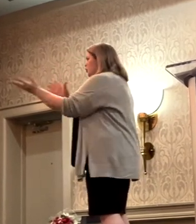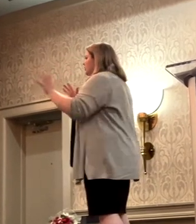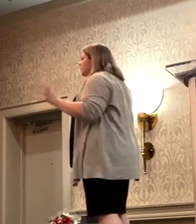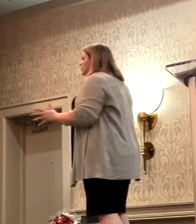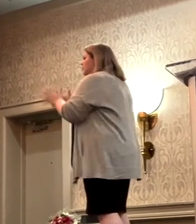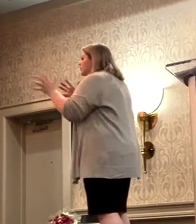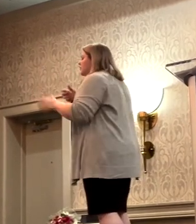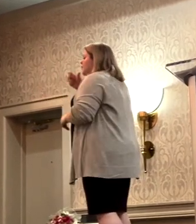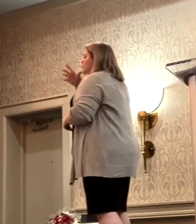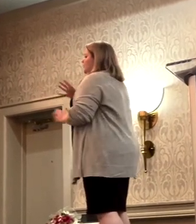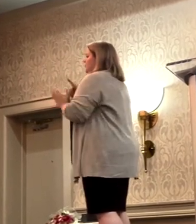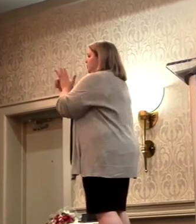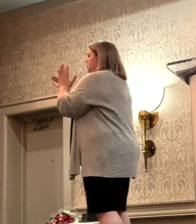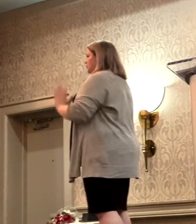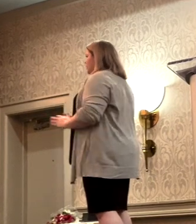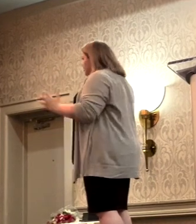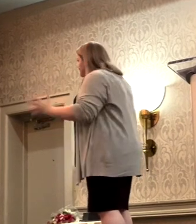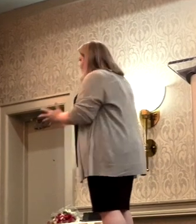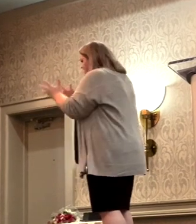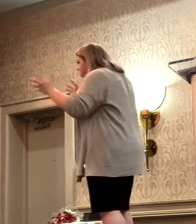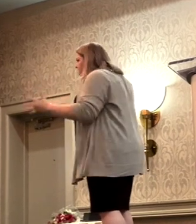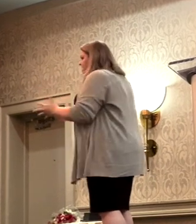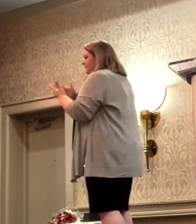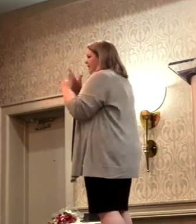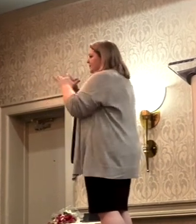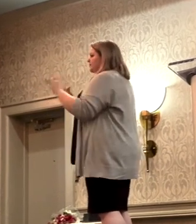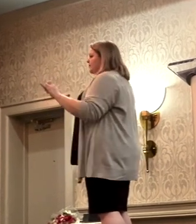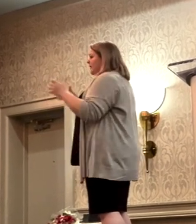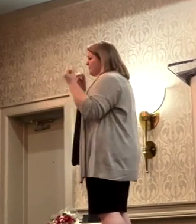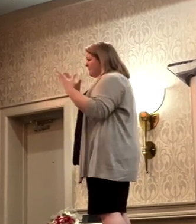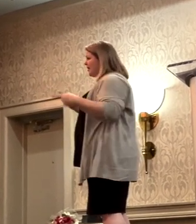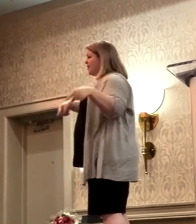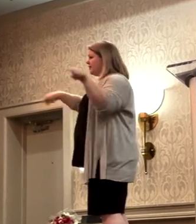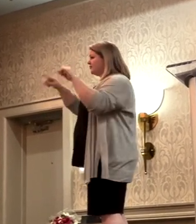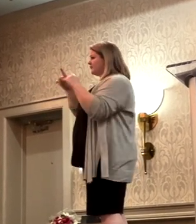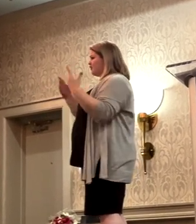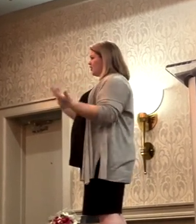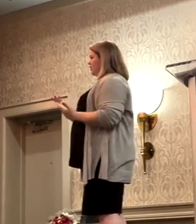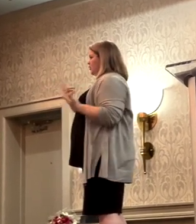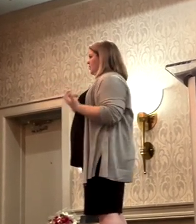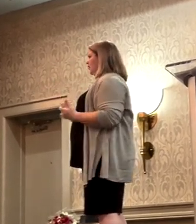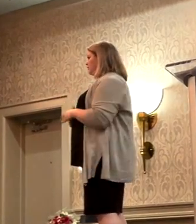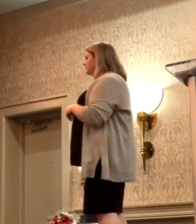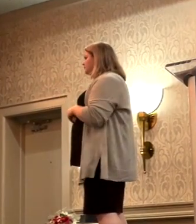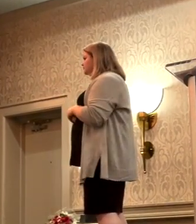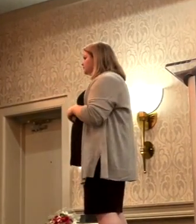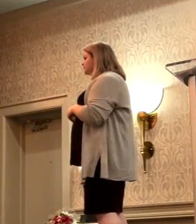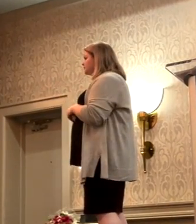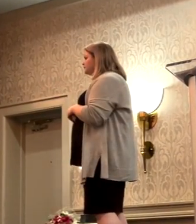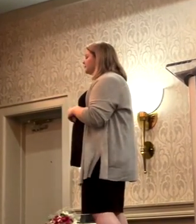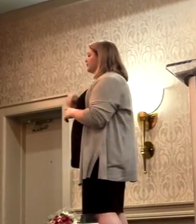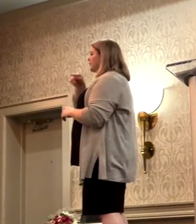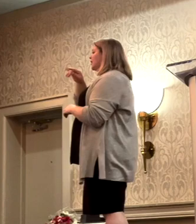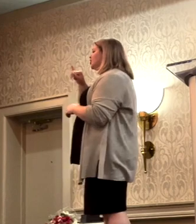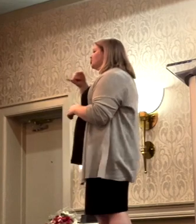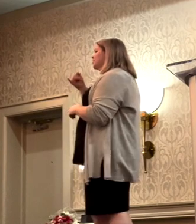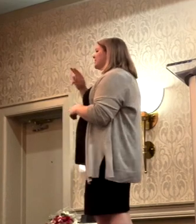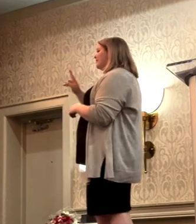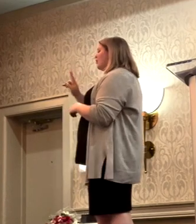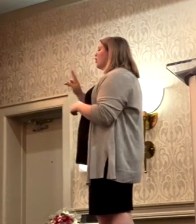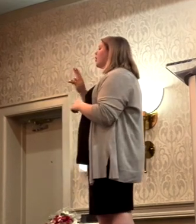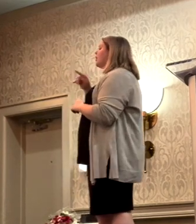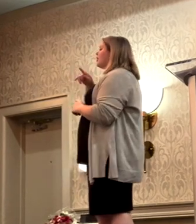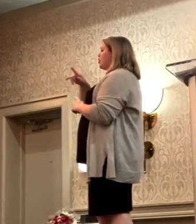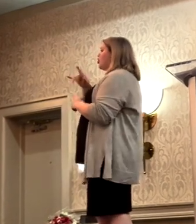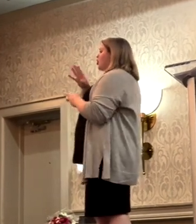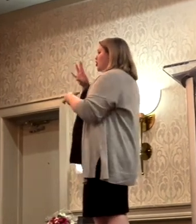their destinies, many of whom are with us this evening. Justice Vogel's contributions towards the